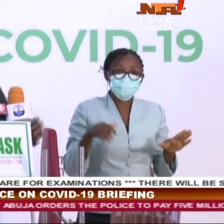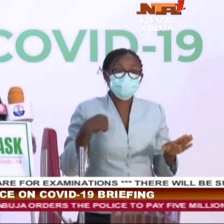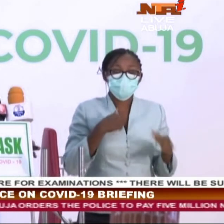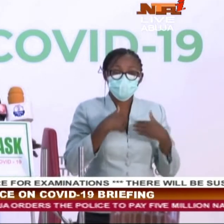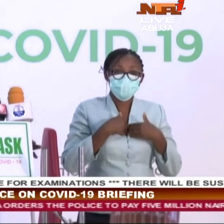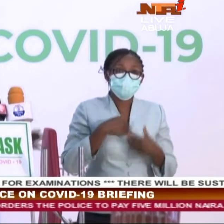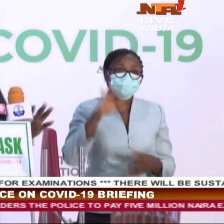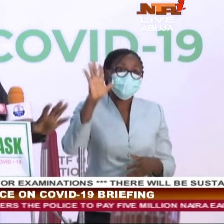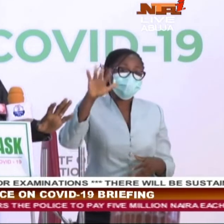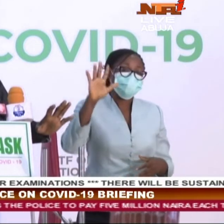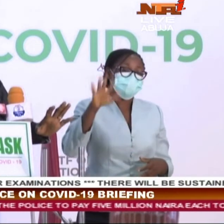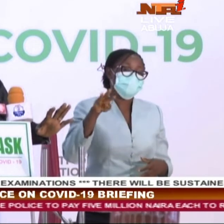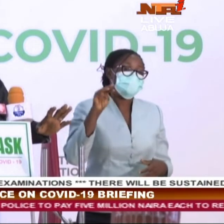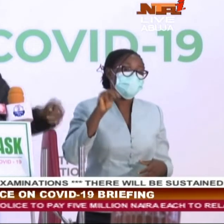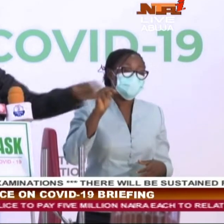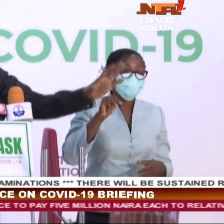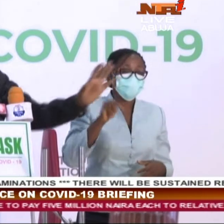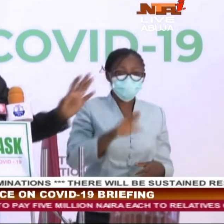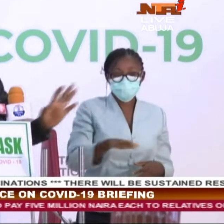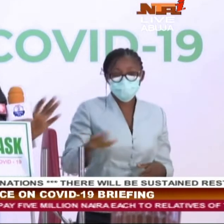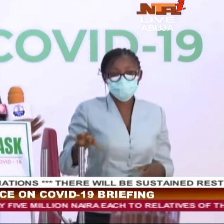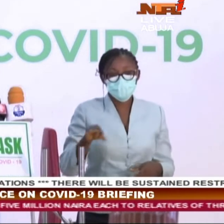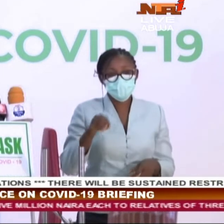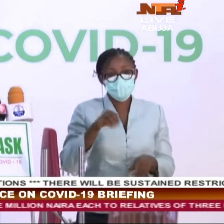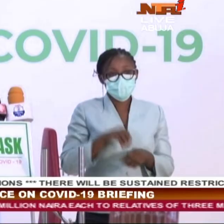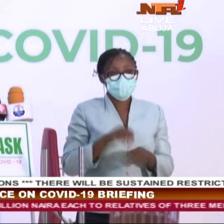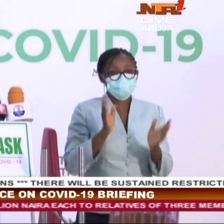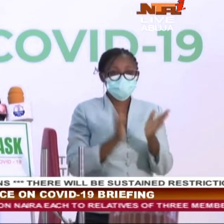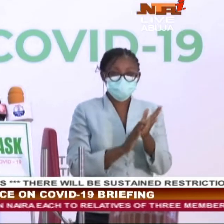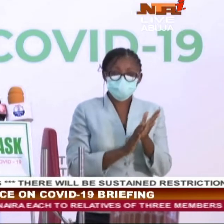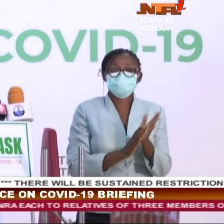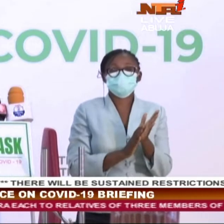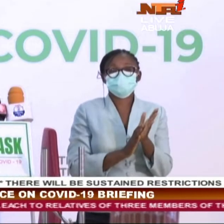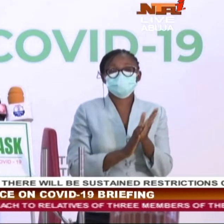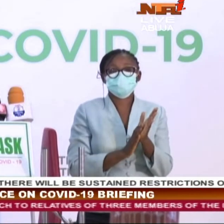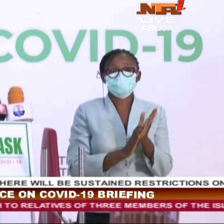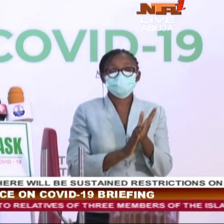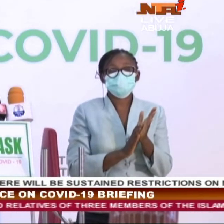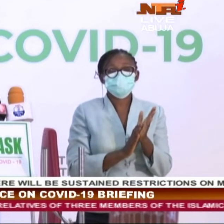50 million children out of school.